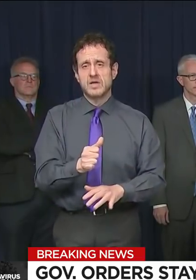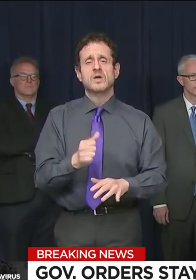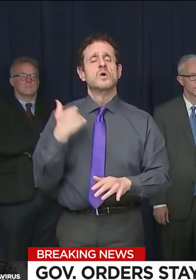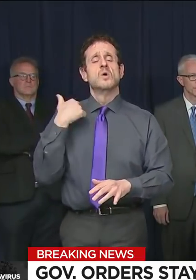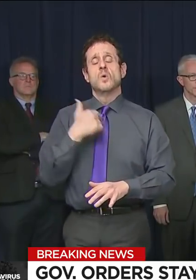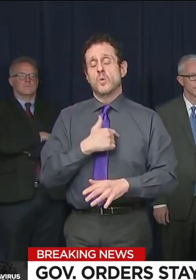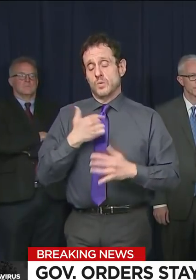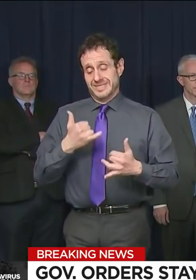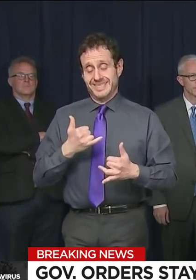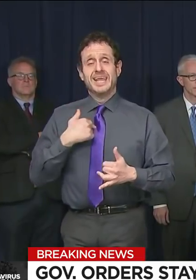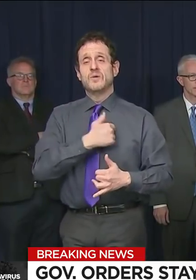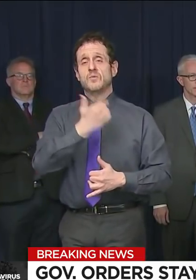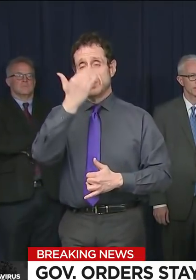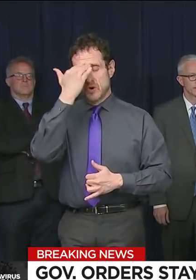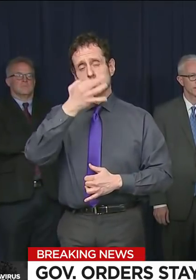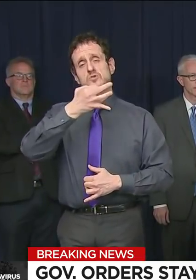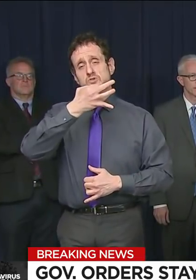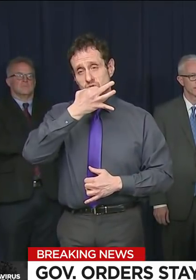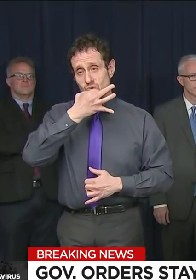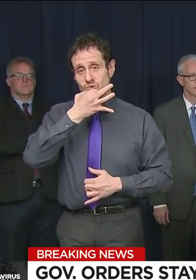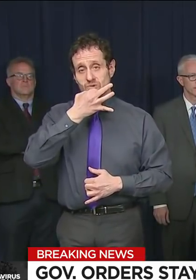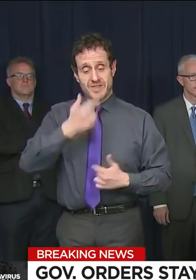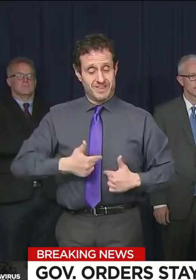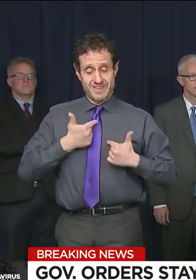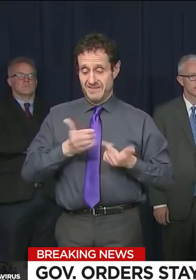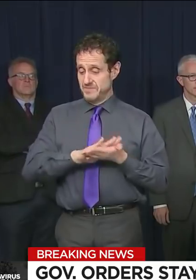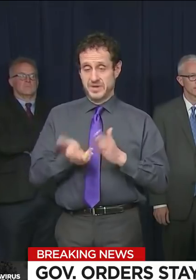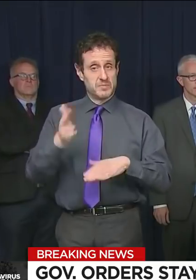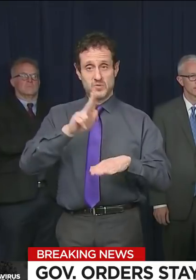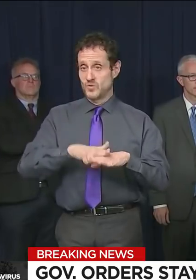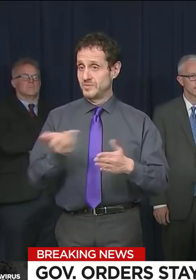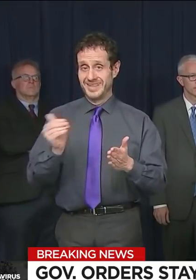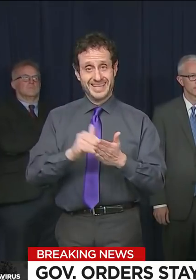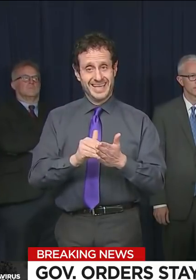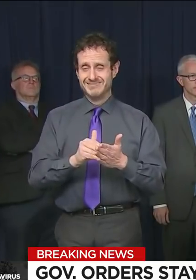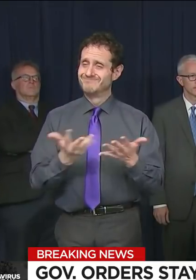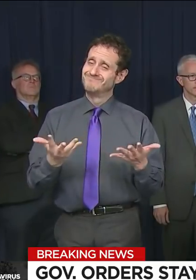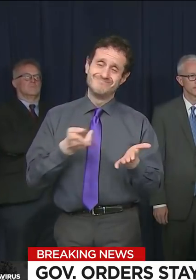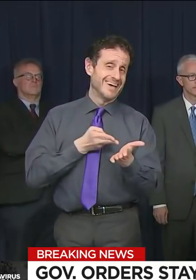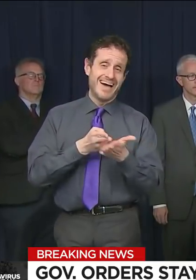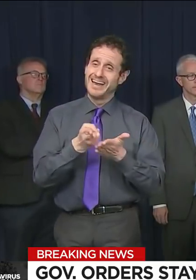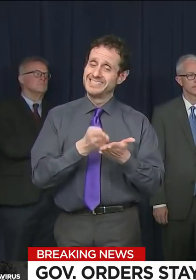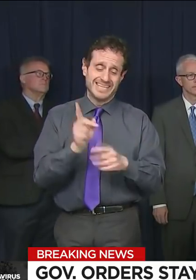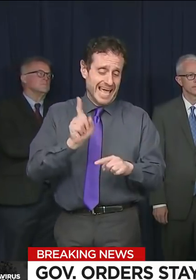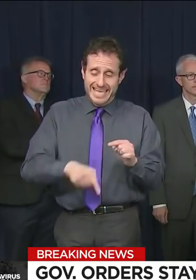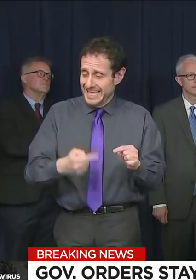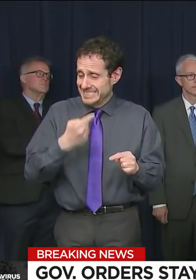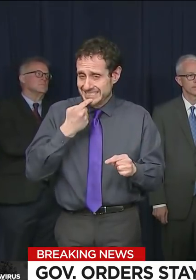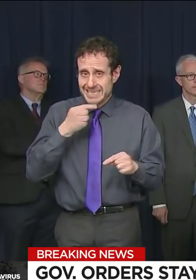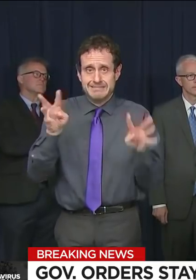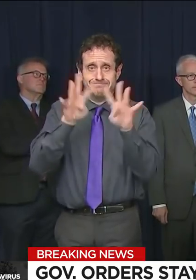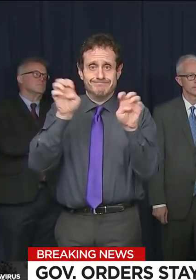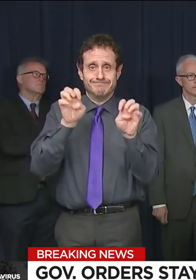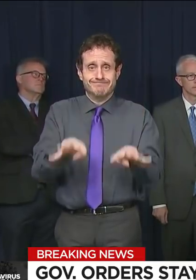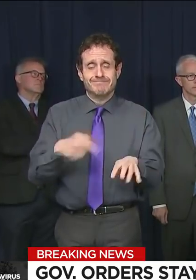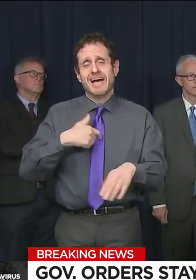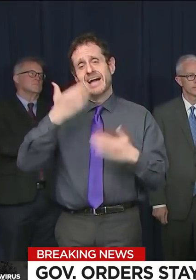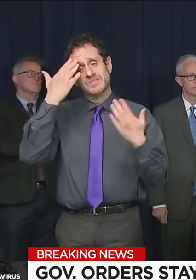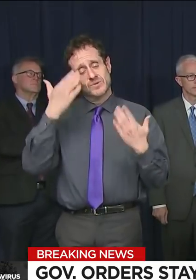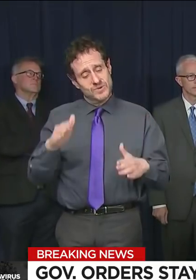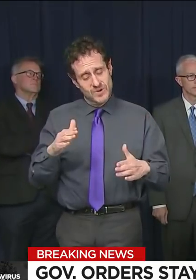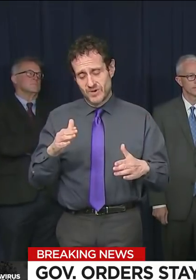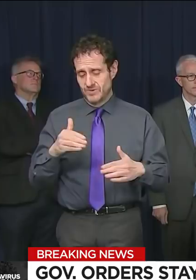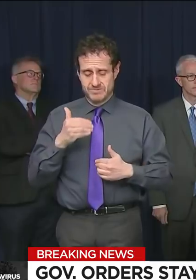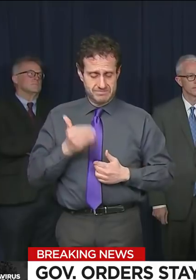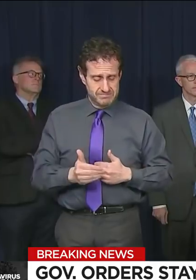was. But I want to be honest with you about that too. We don't know yet all the steps